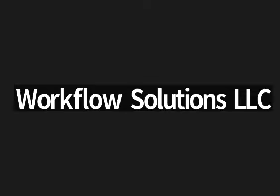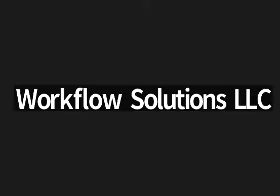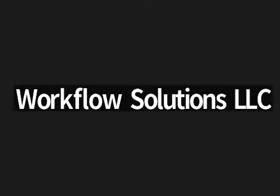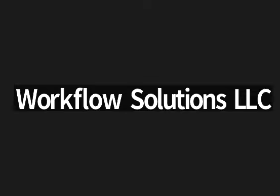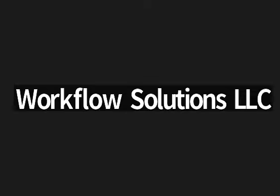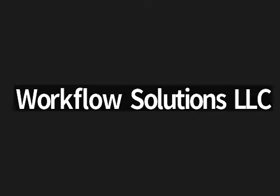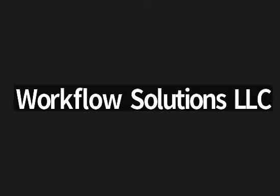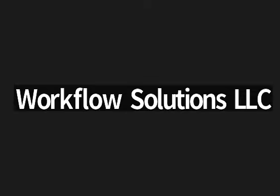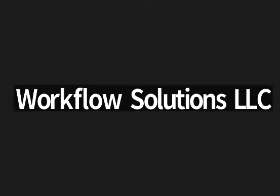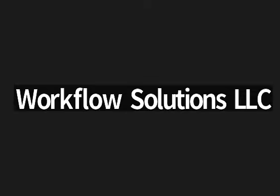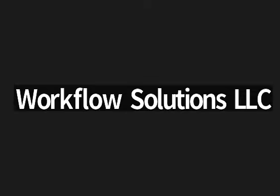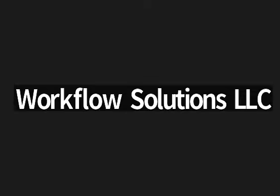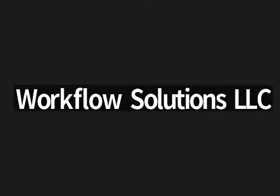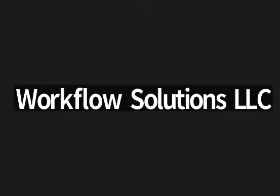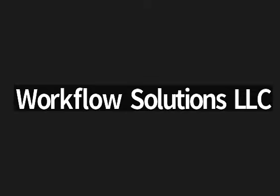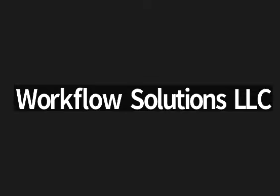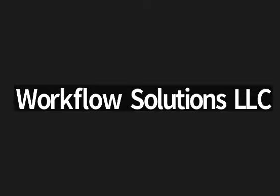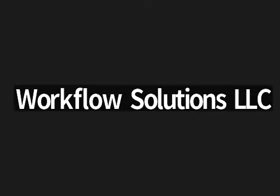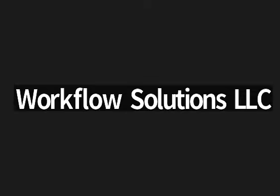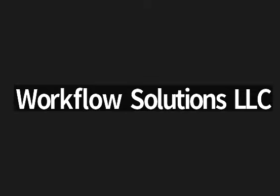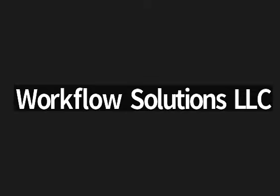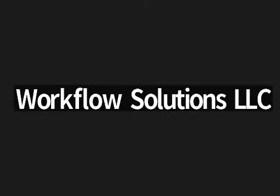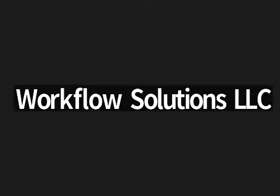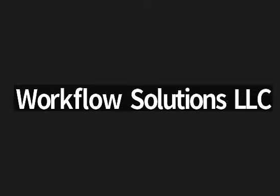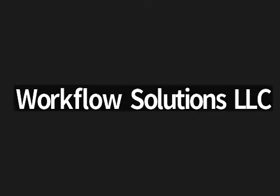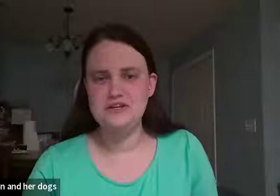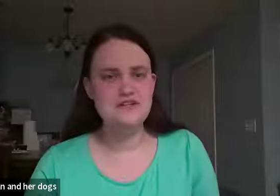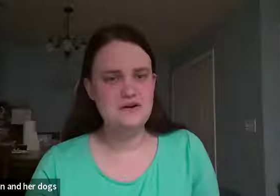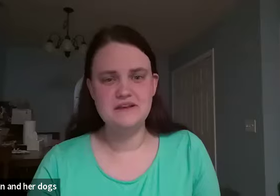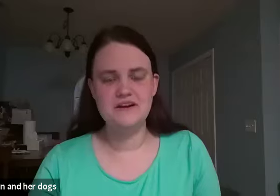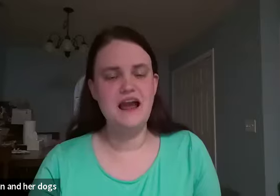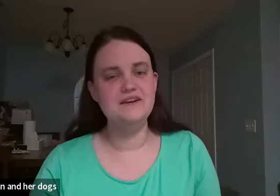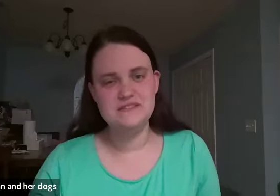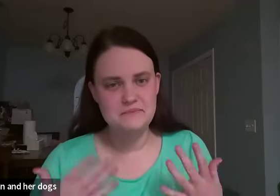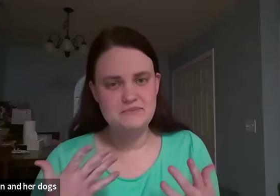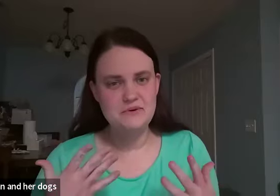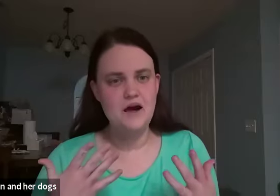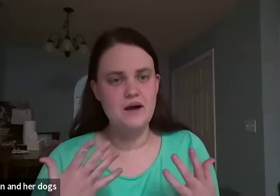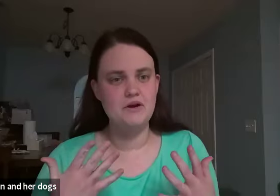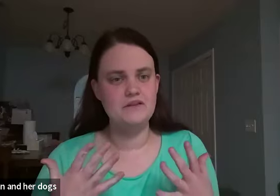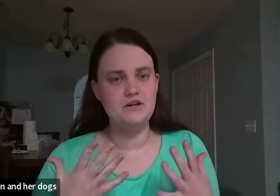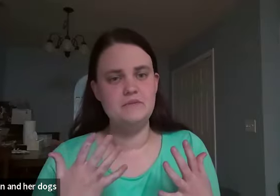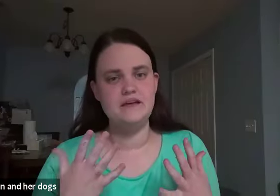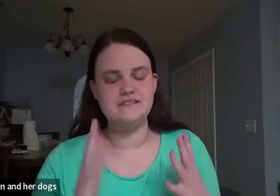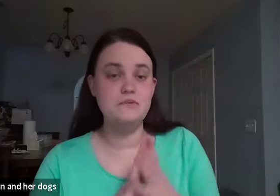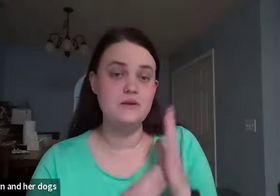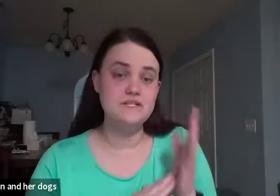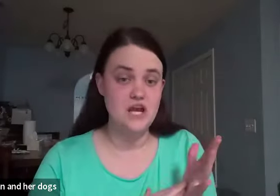make sure you knew that we were paying attention. Oh no, you're totally good. I know some people are a little bit, some people can be shy